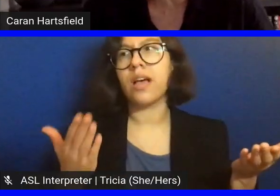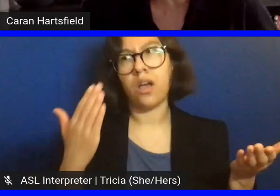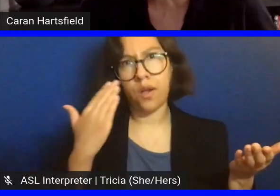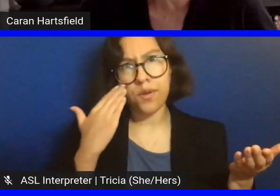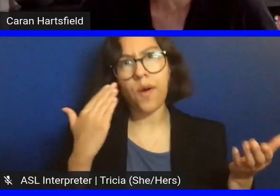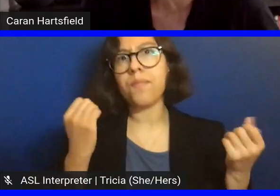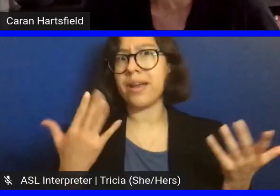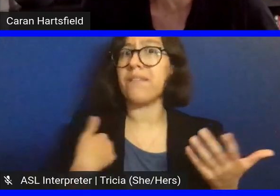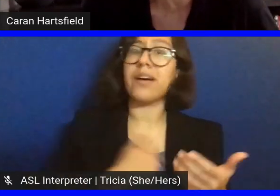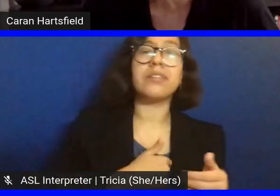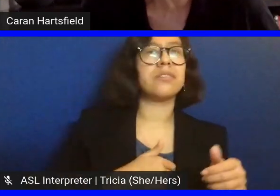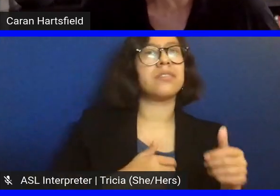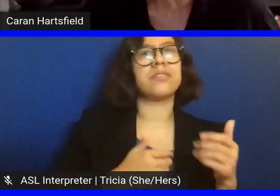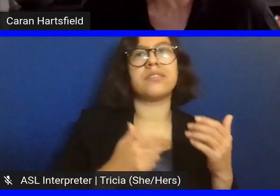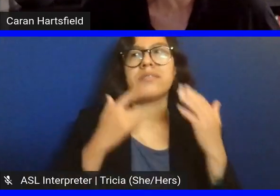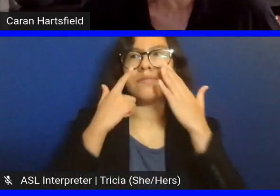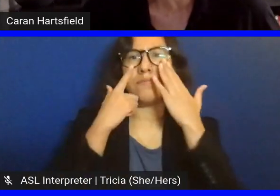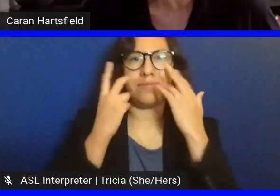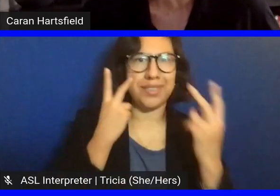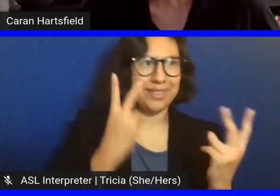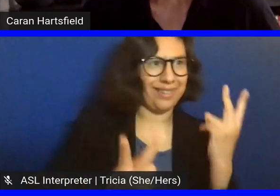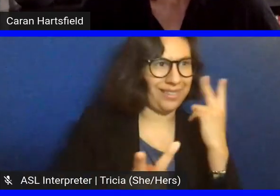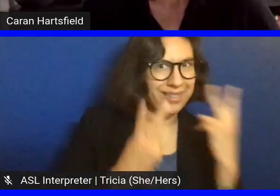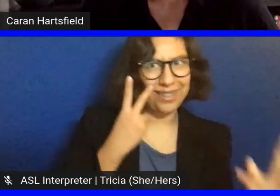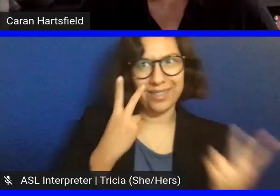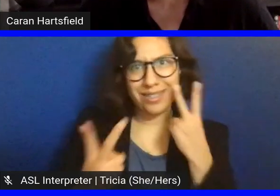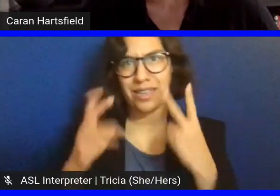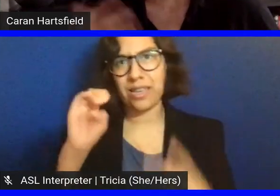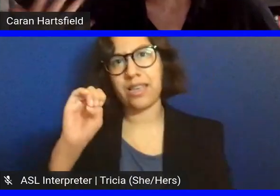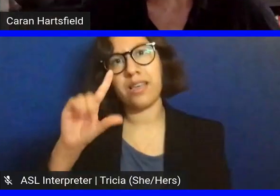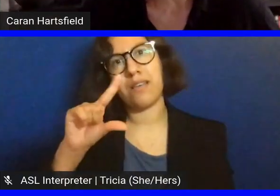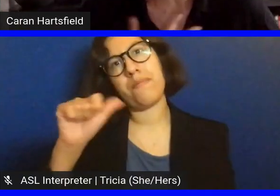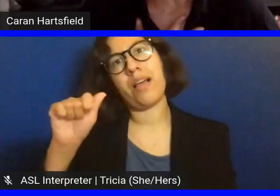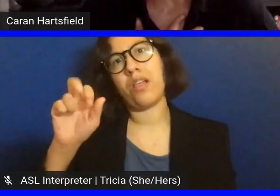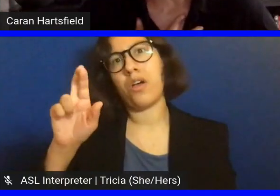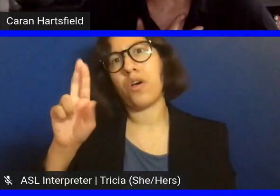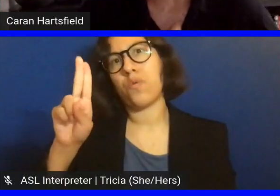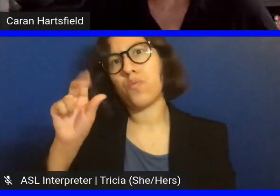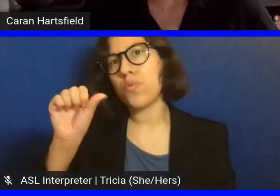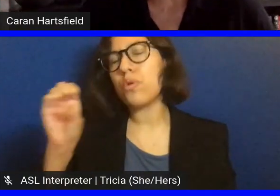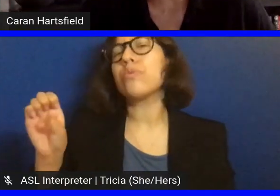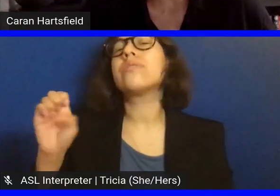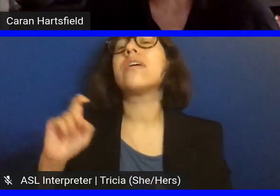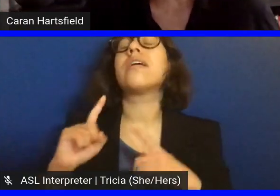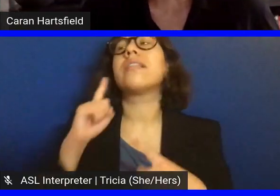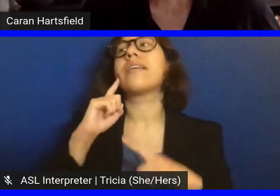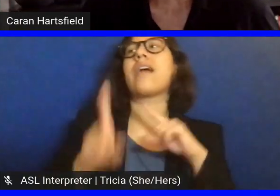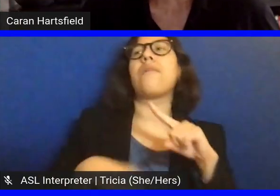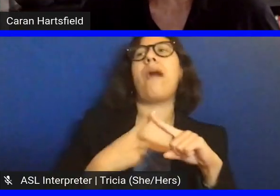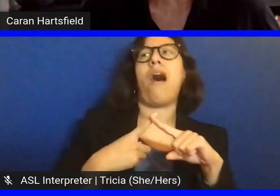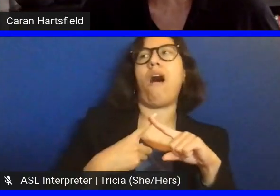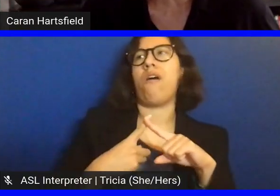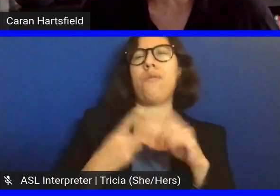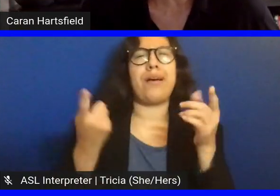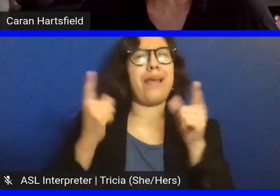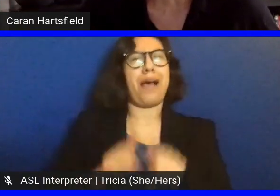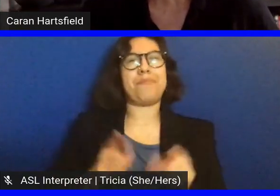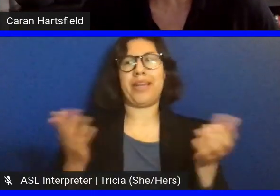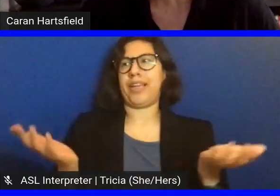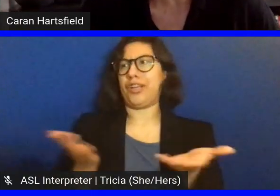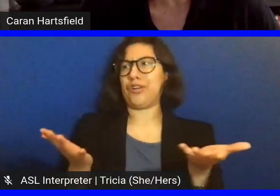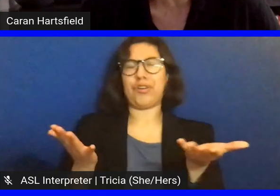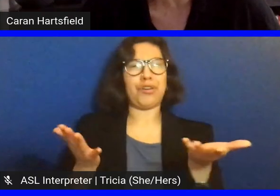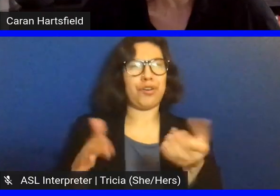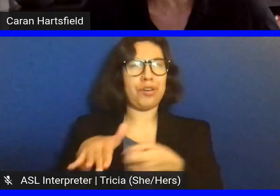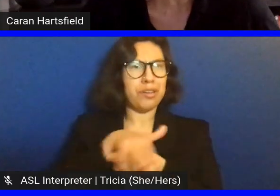had chills after seeing what's happening in Belarus. You know, maybe I need to be thinking about what might happen here and thinking about